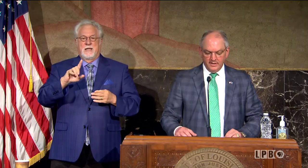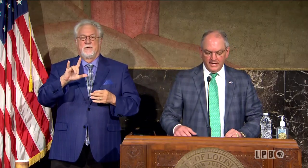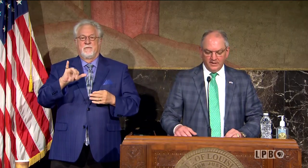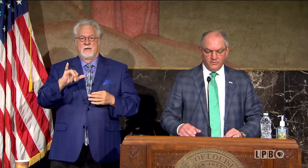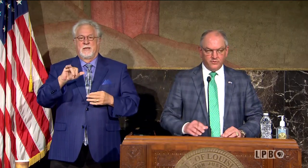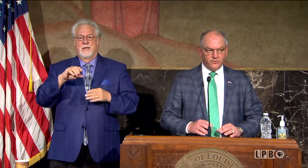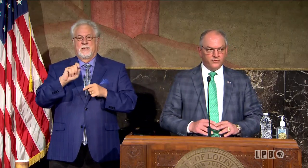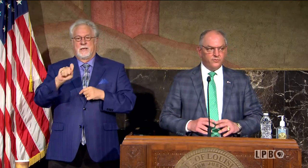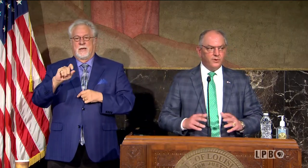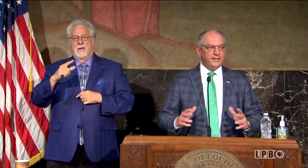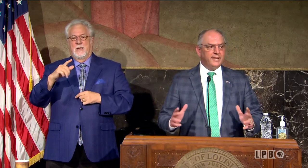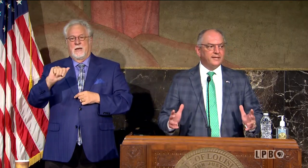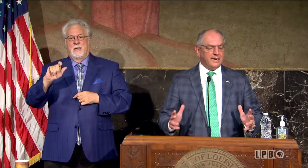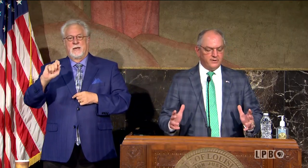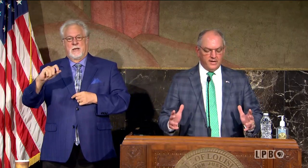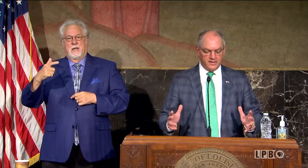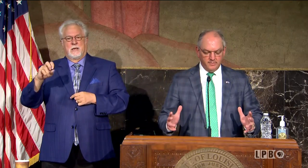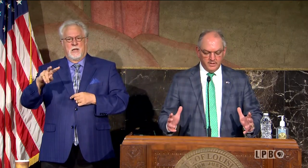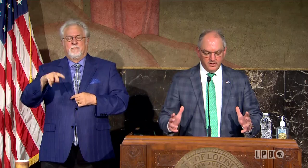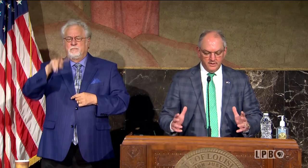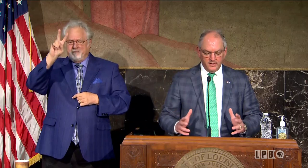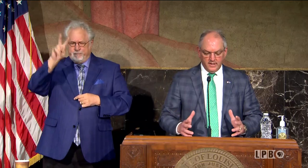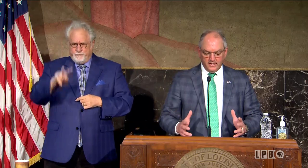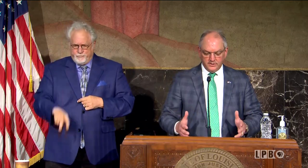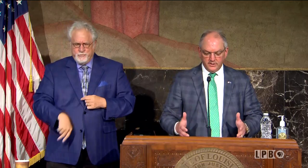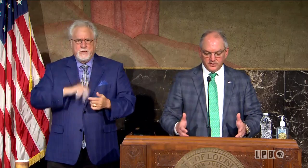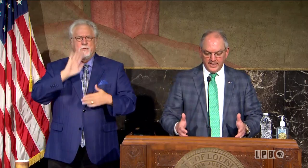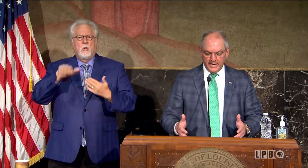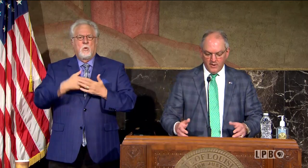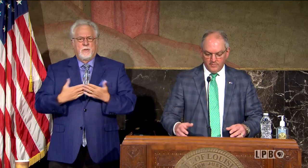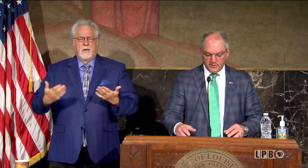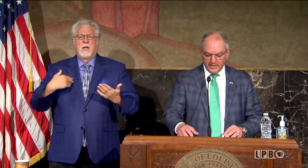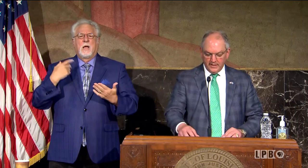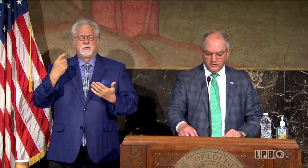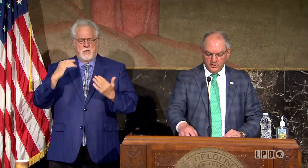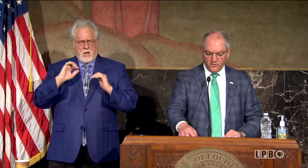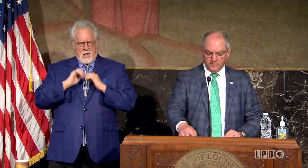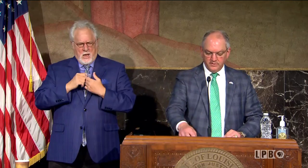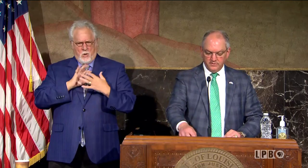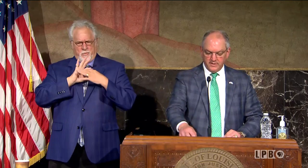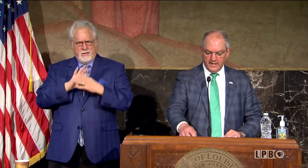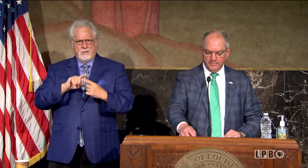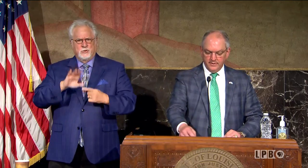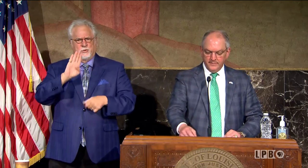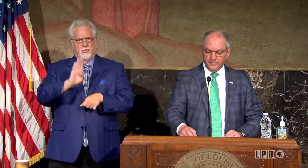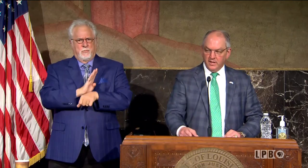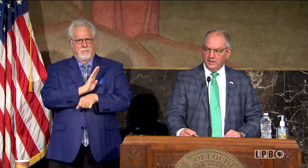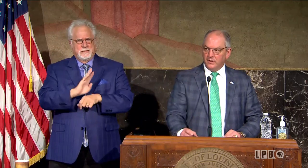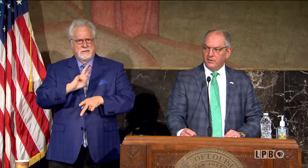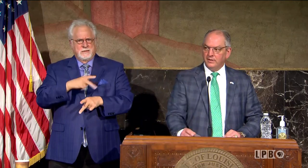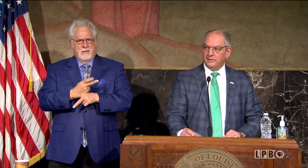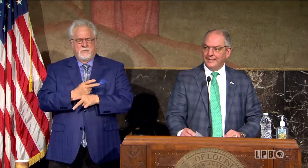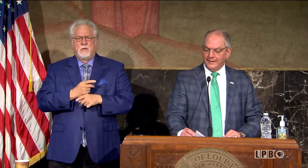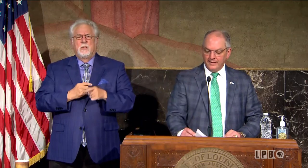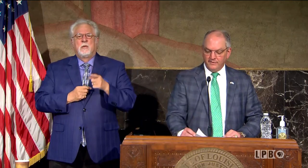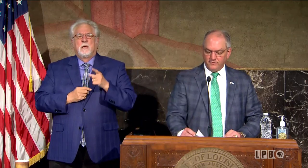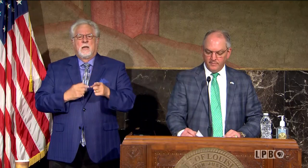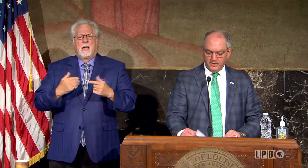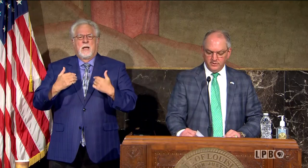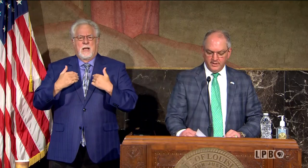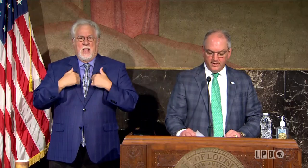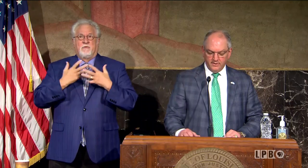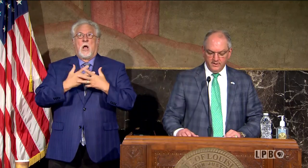opensafely.la.gov and read the entire document to understand how it pertains to your business type. There is a lot